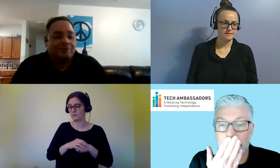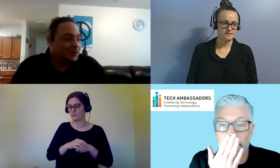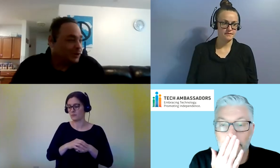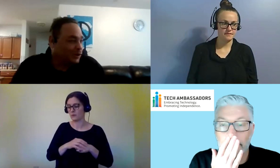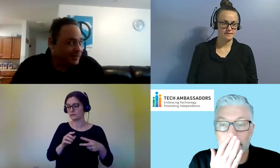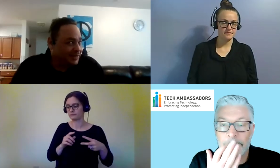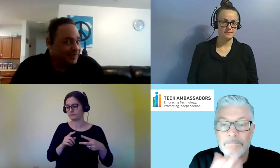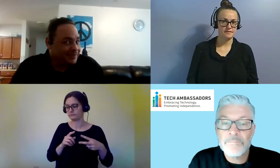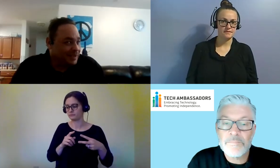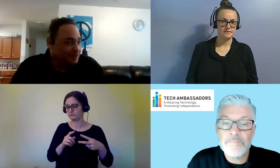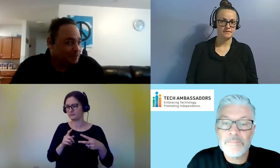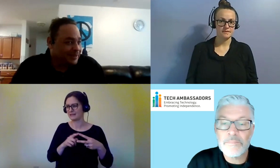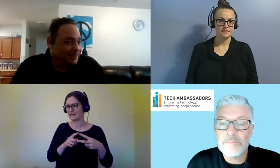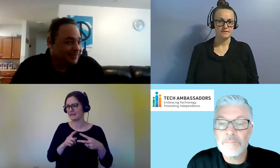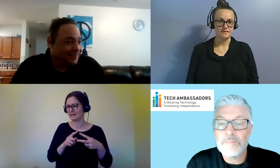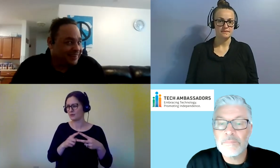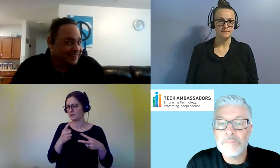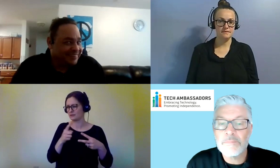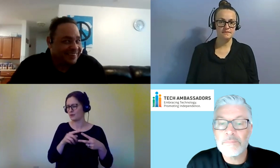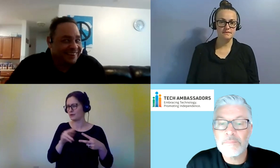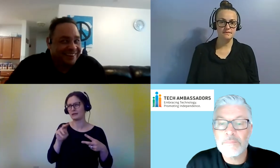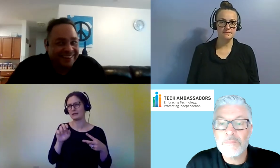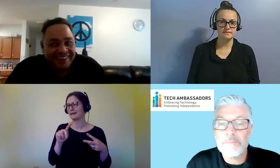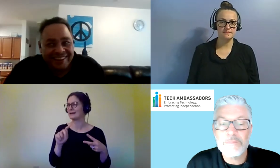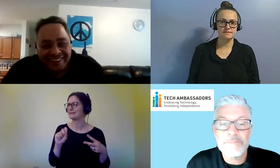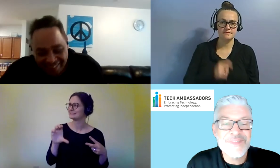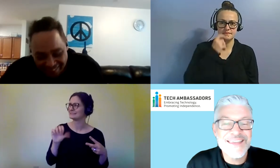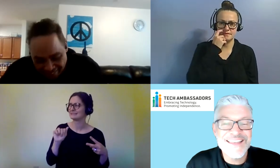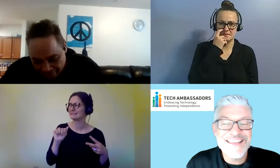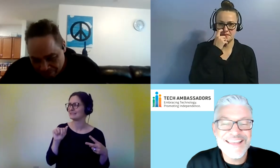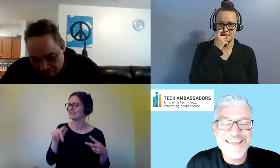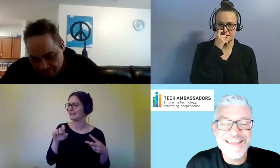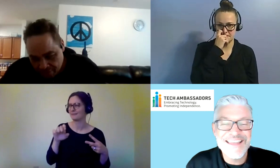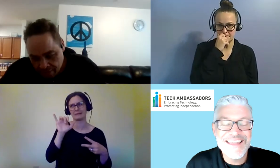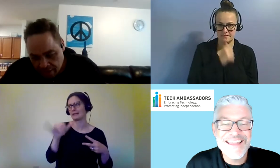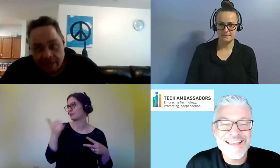I want to call it Netscape, but that's not it.